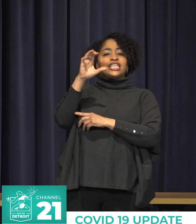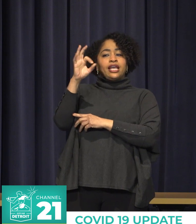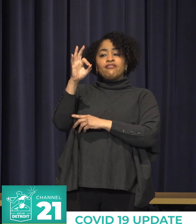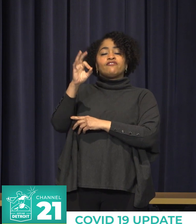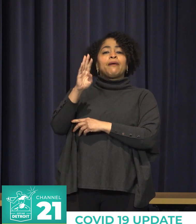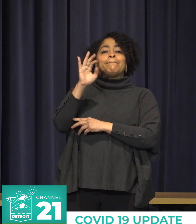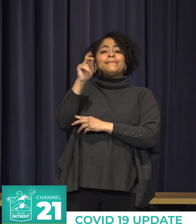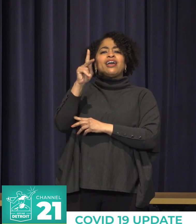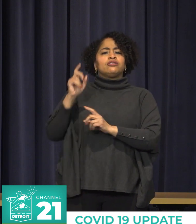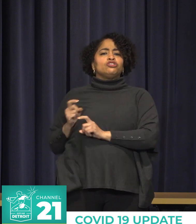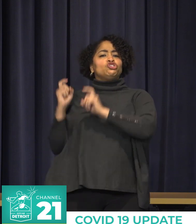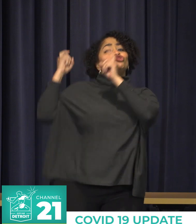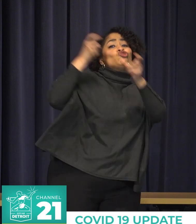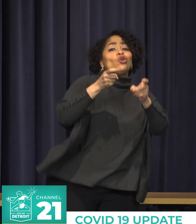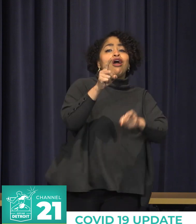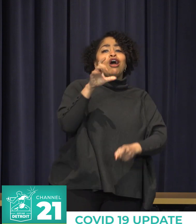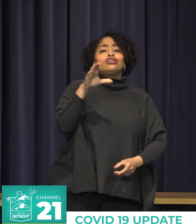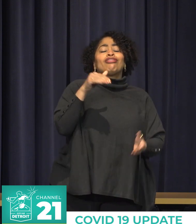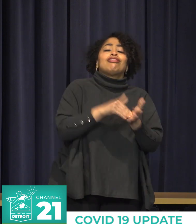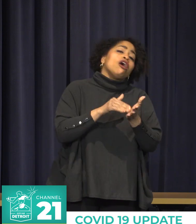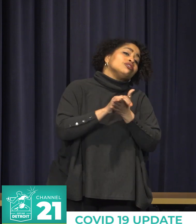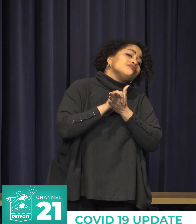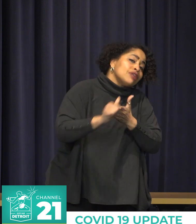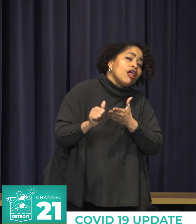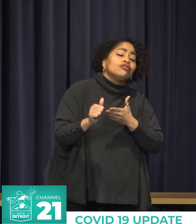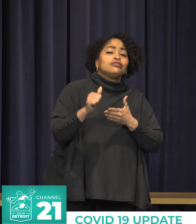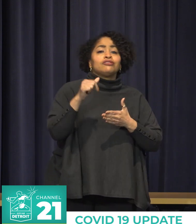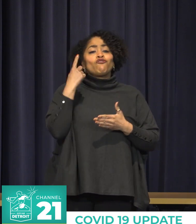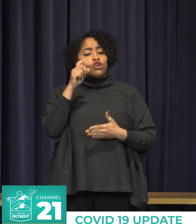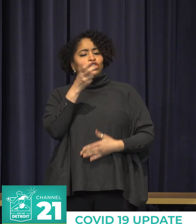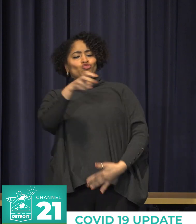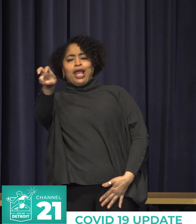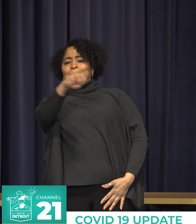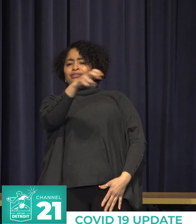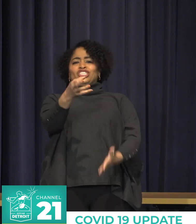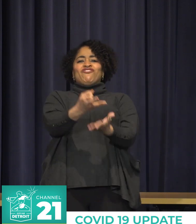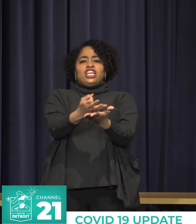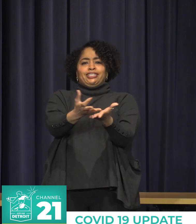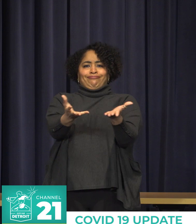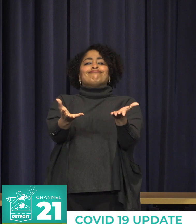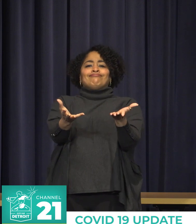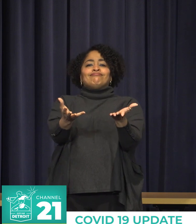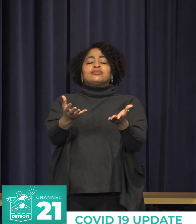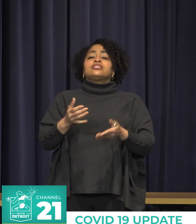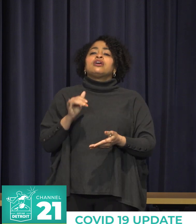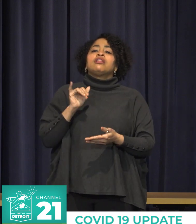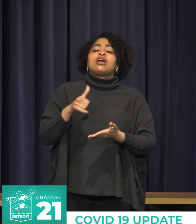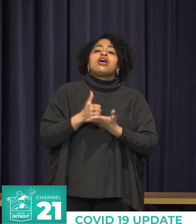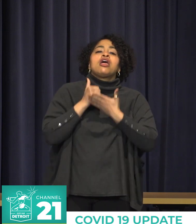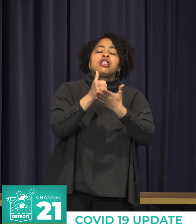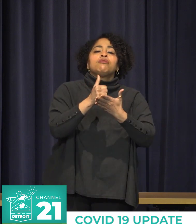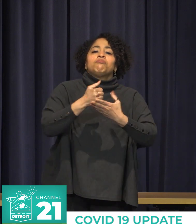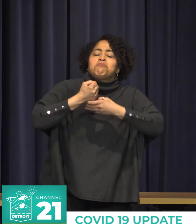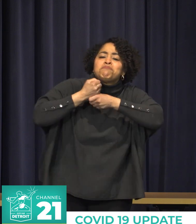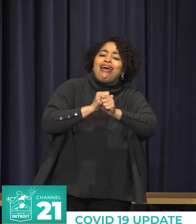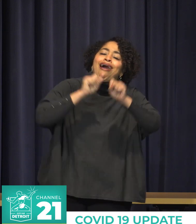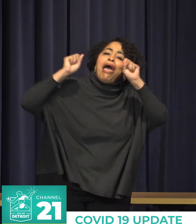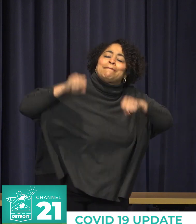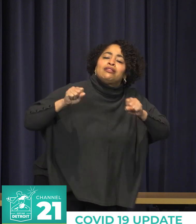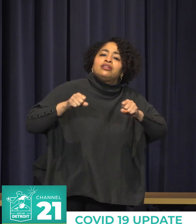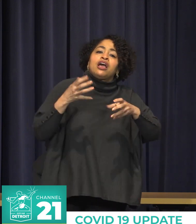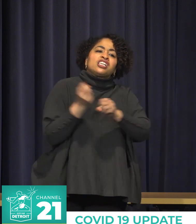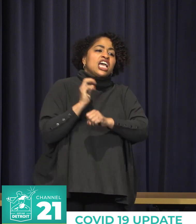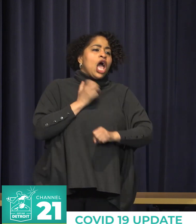are donating $100,000 to our transportation fund to create the ability to get